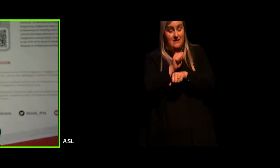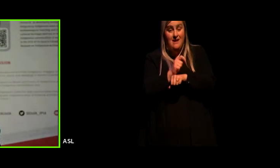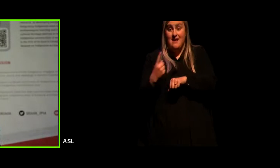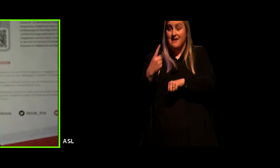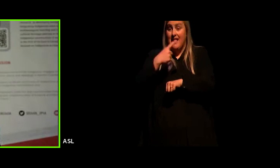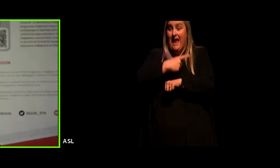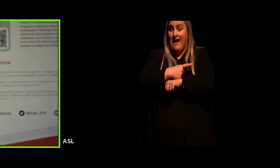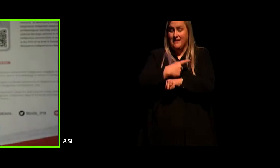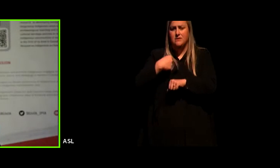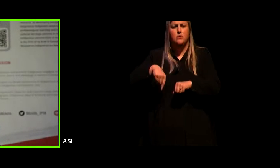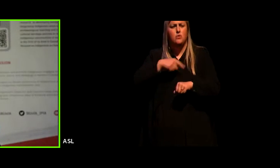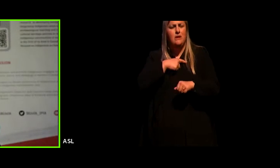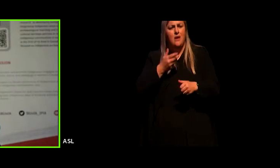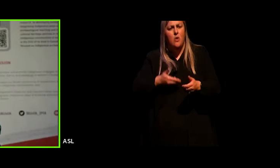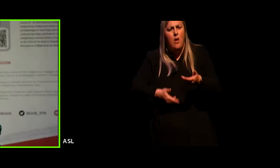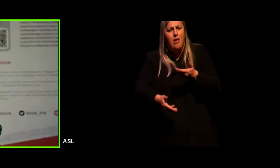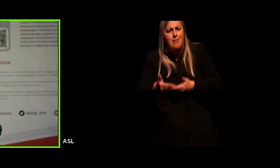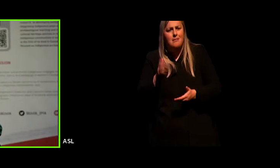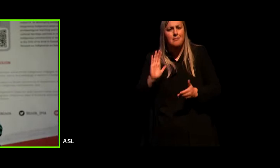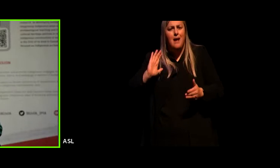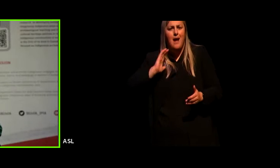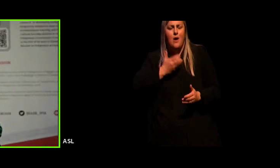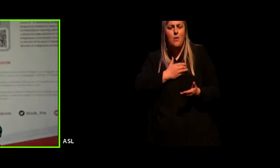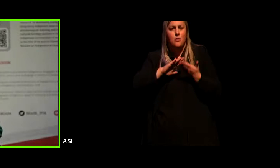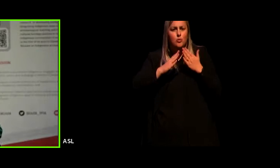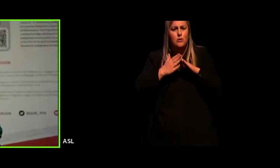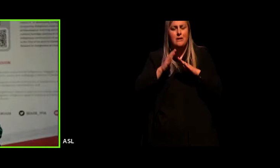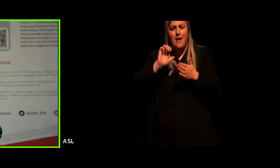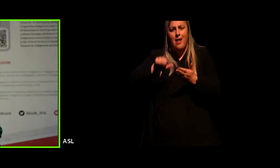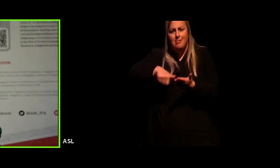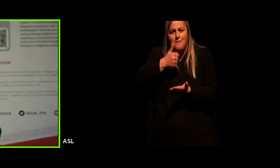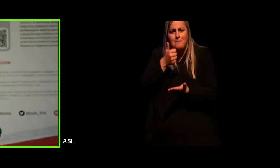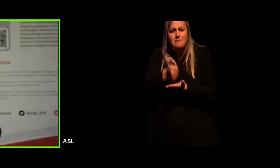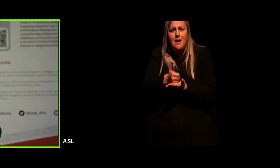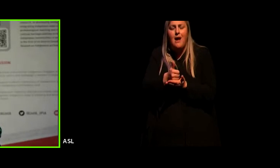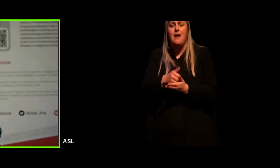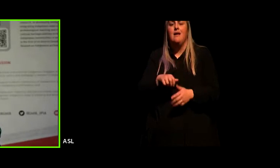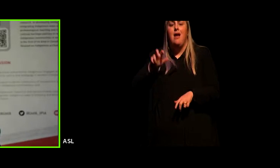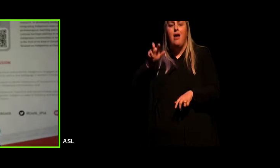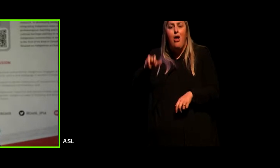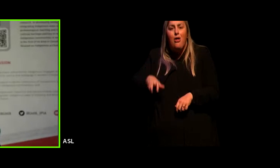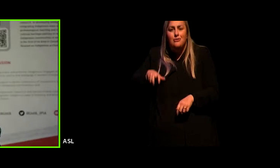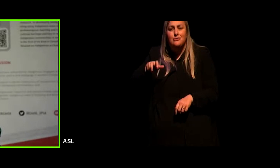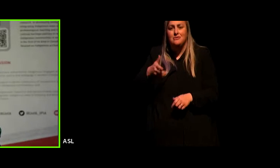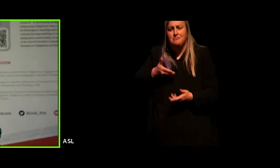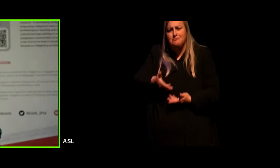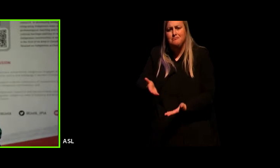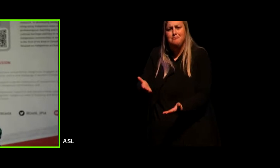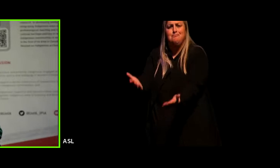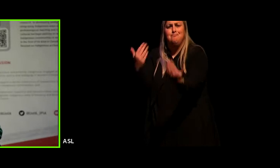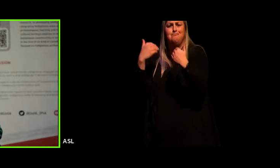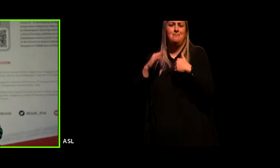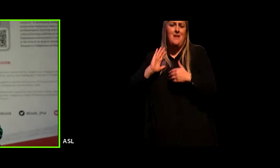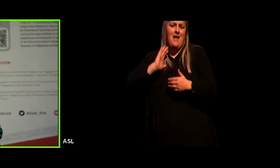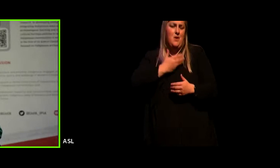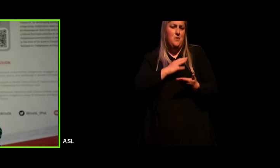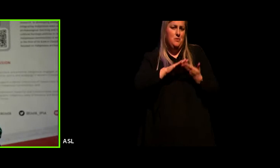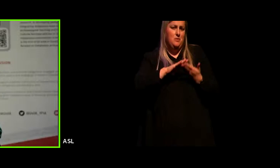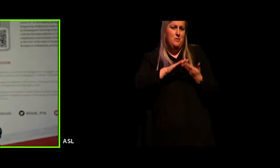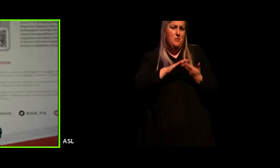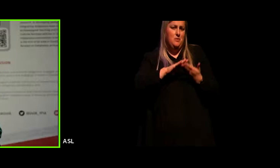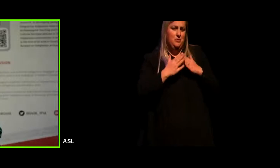we welcome our community, alumni, and elders to the university to explore and celebrate the contributions